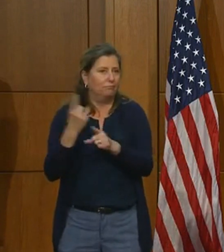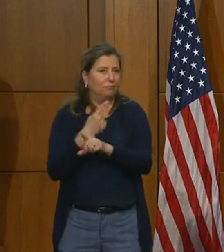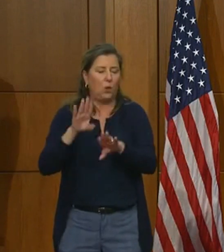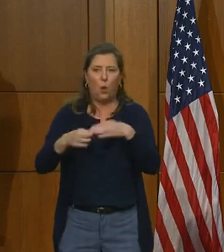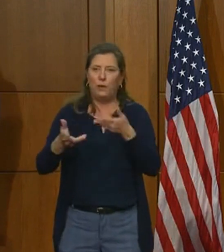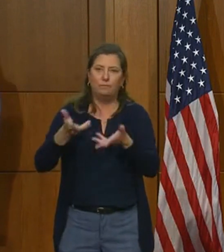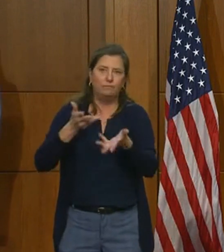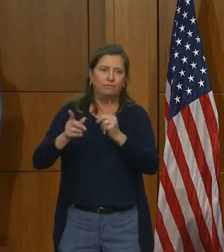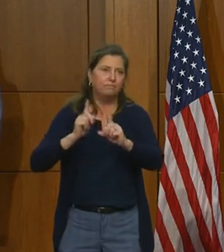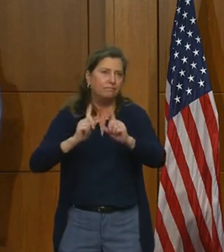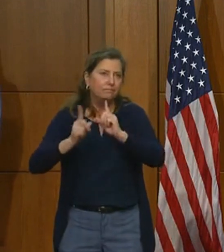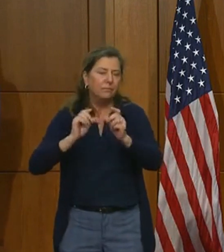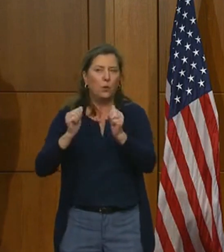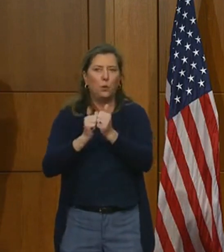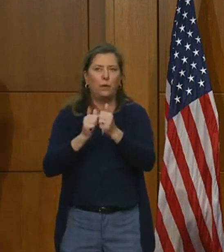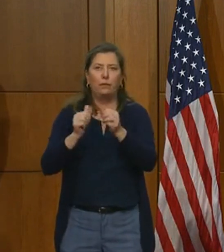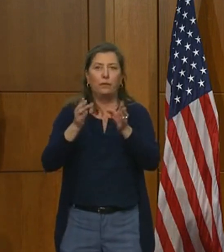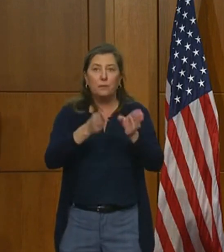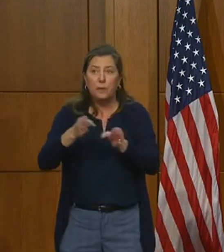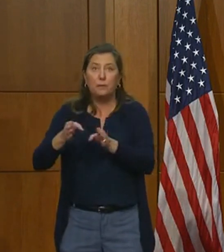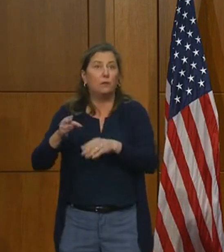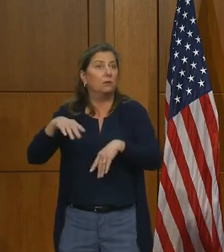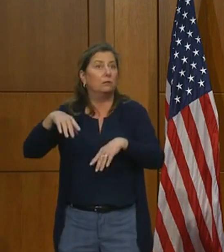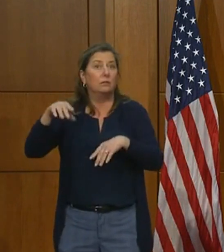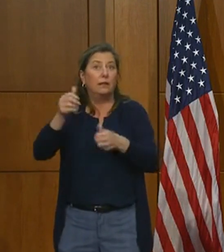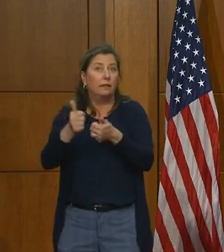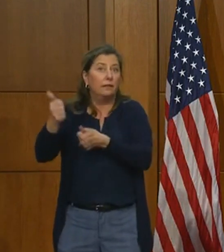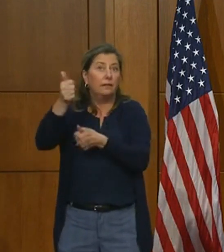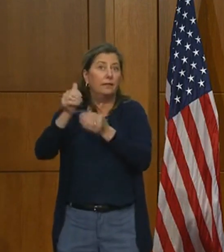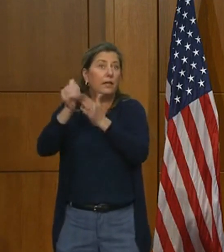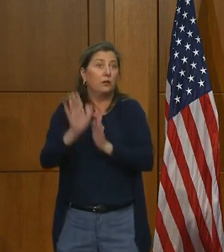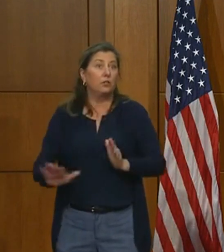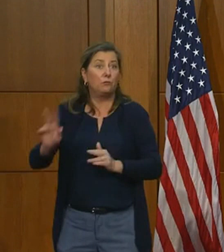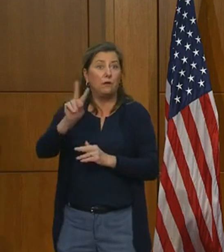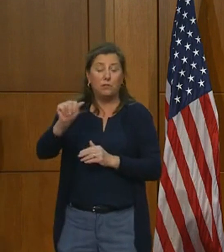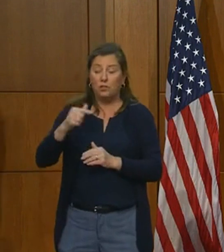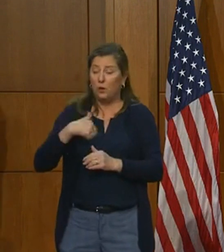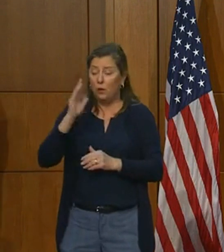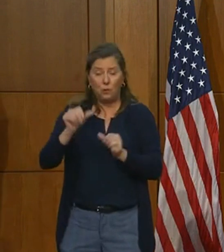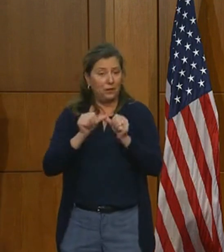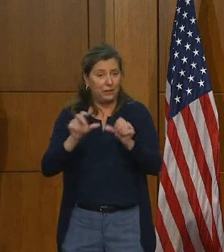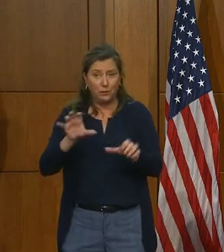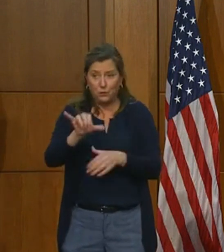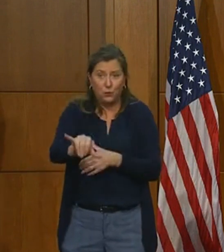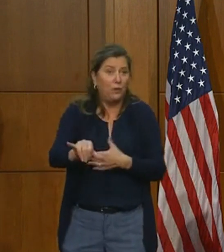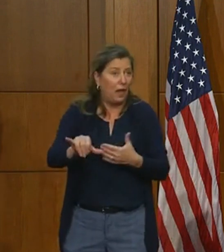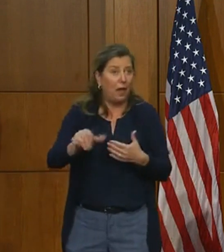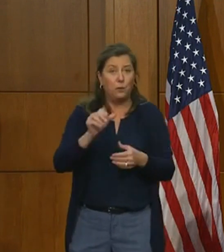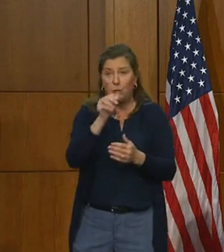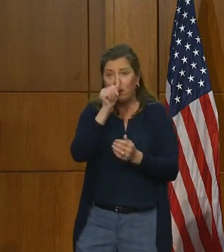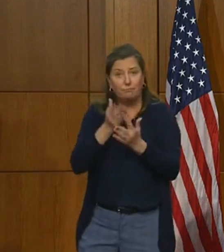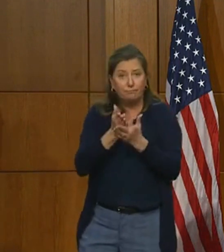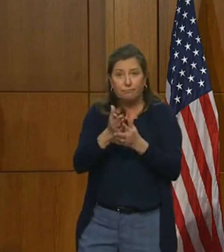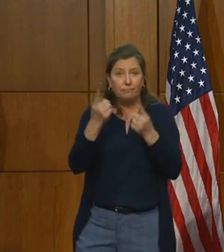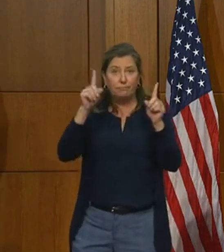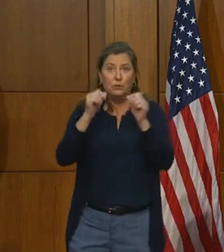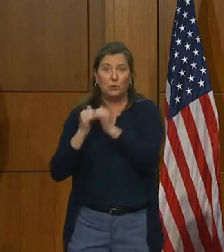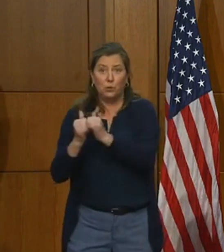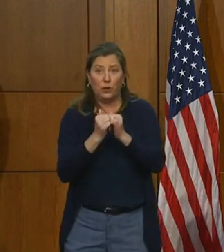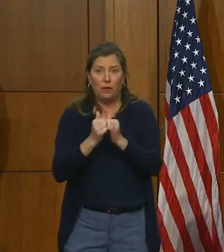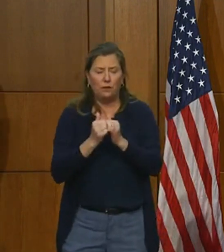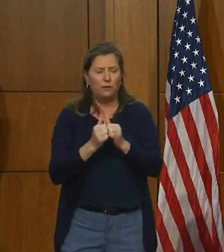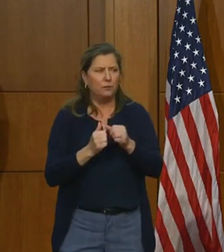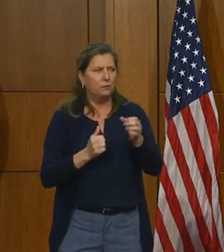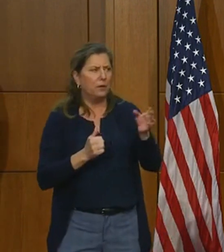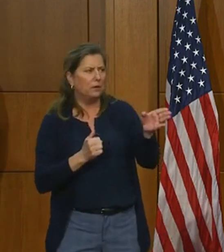communication with individuals, leaders across Virginia, and we will continue to be to work and get through this together. When it comes to the data,